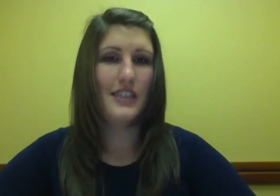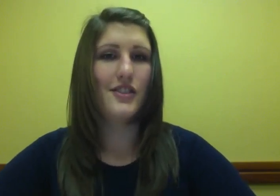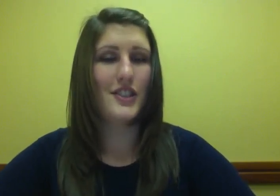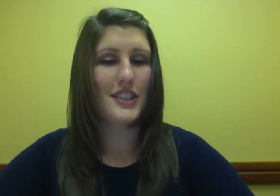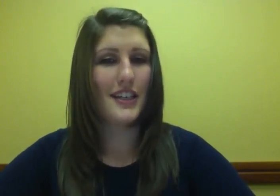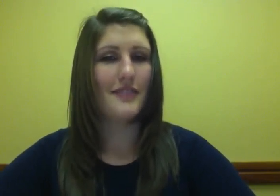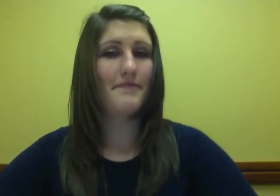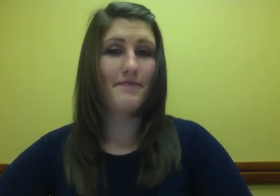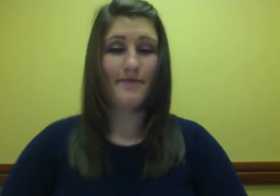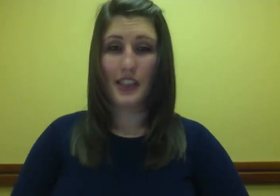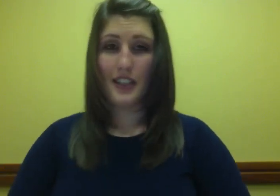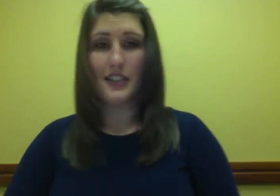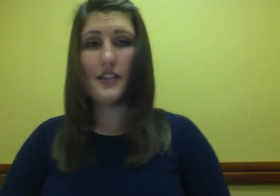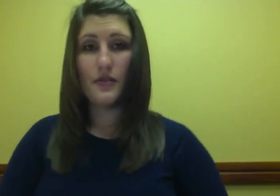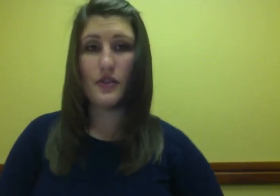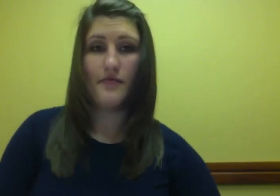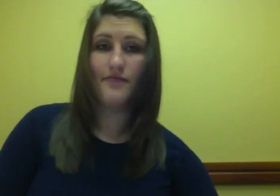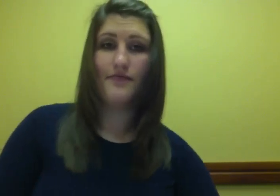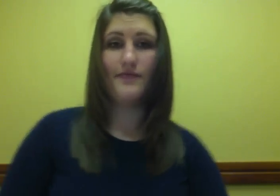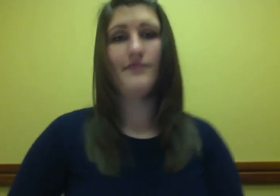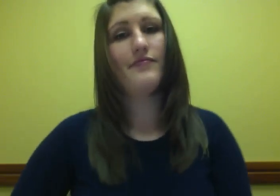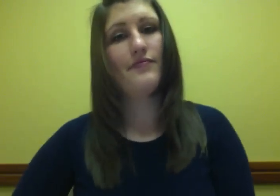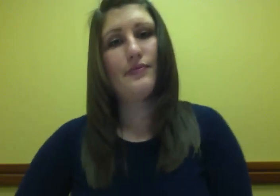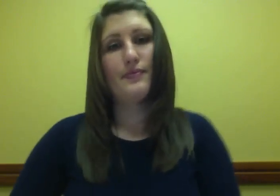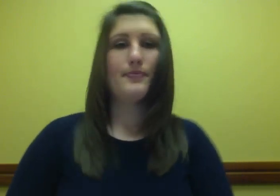Just thinking. It's a tough one.